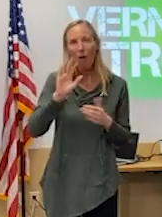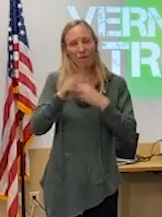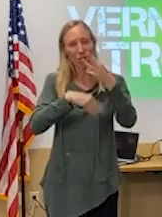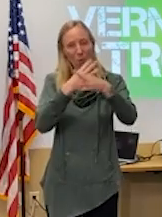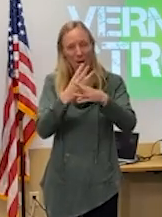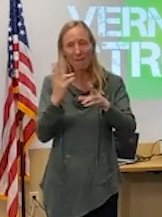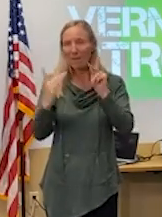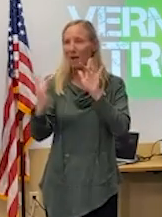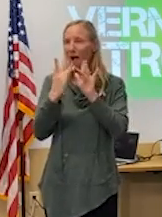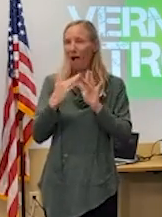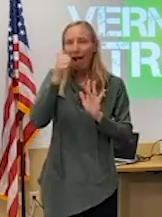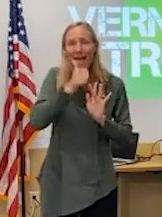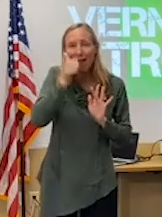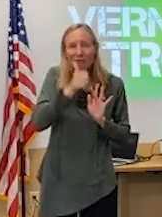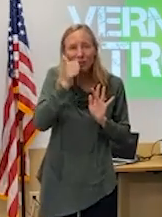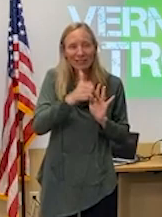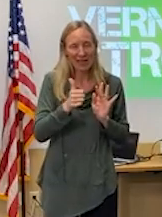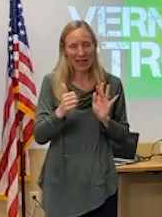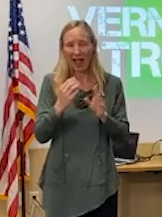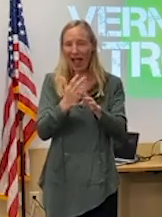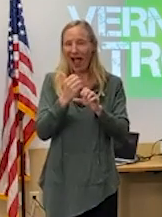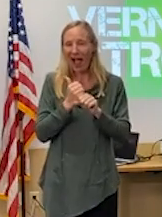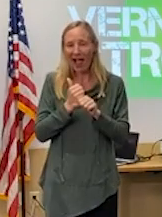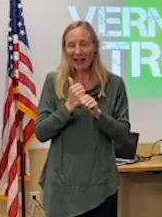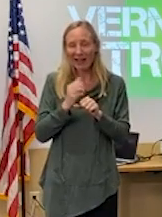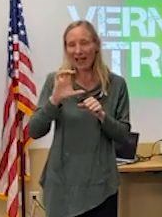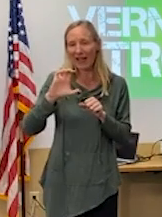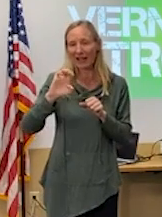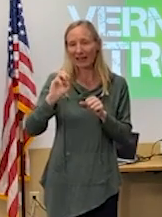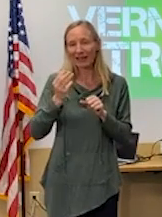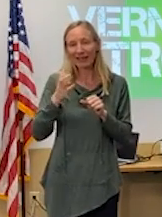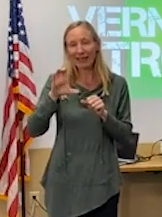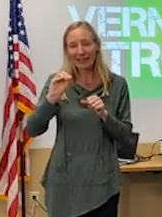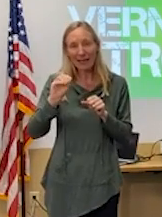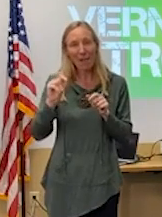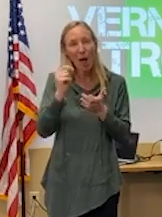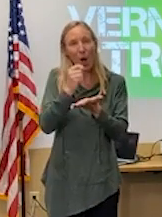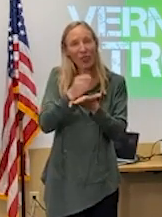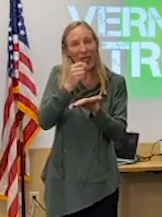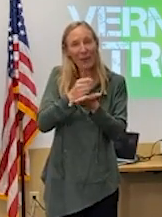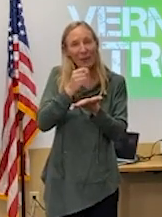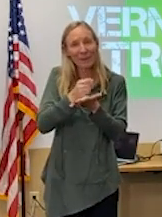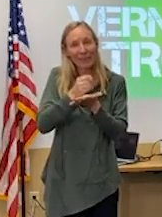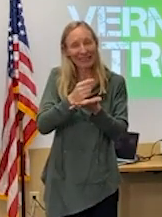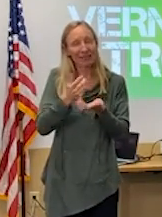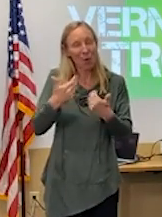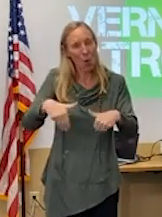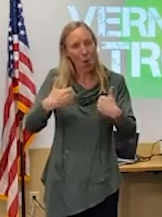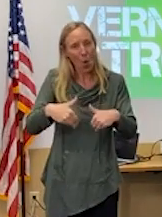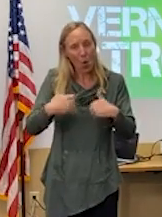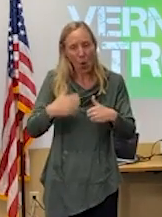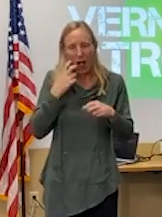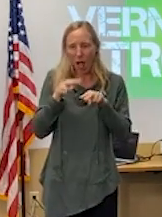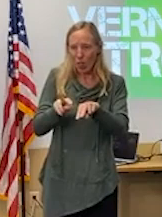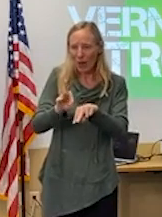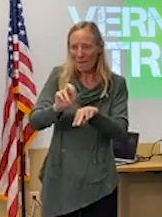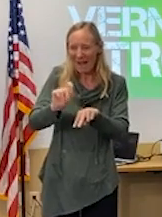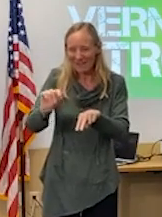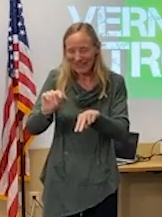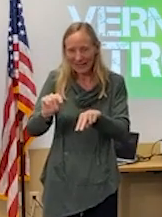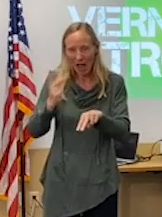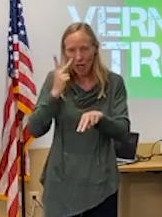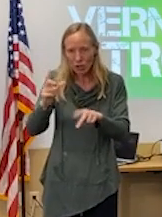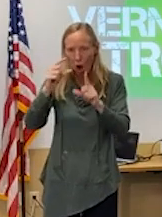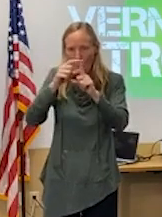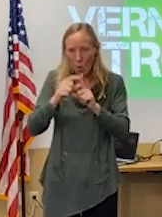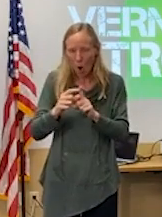day saying, I was receiving chemo treatment, and I looked down at my toes, and I saw the words, darn tough. Thank you for telling me